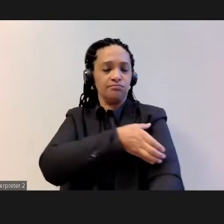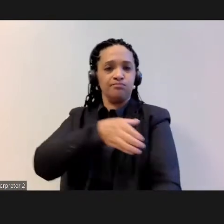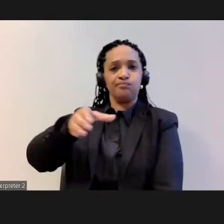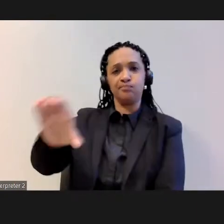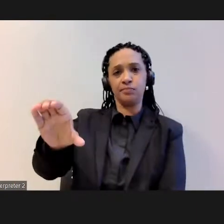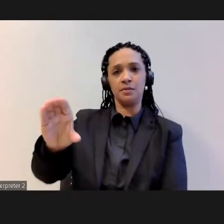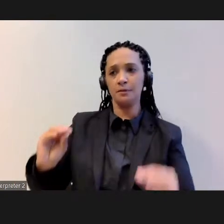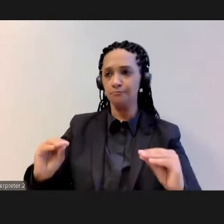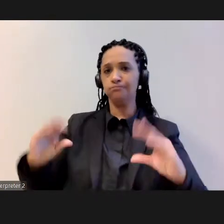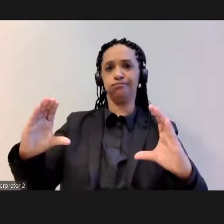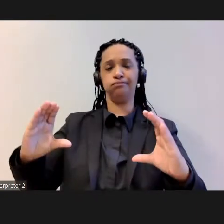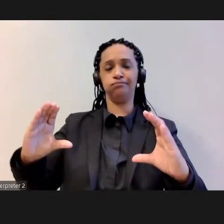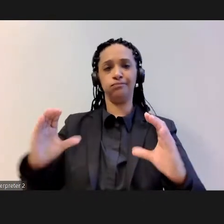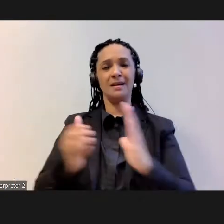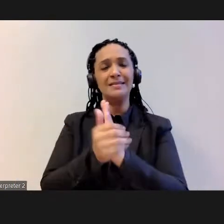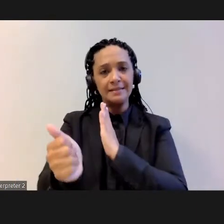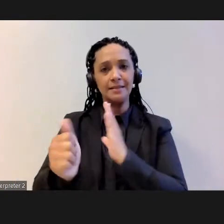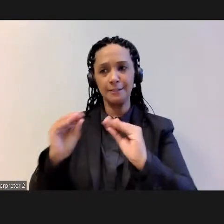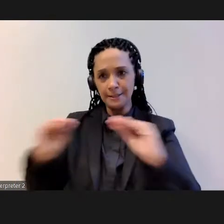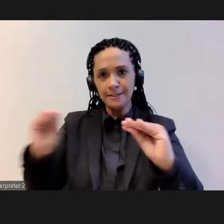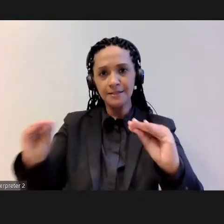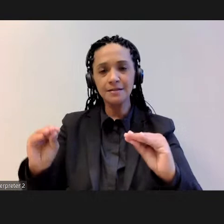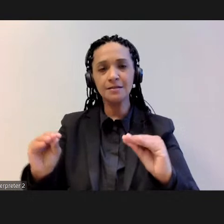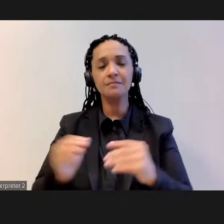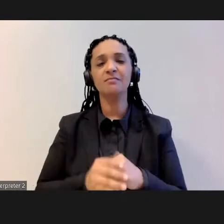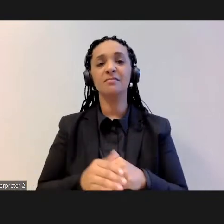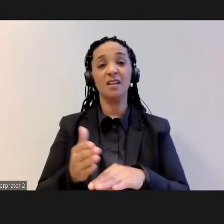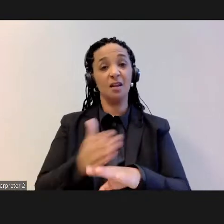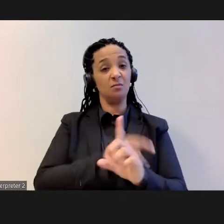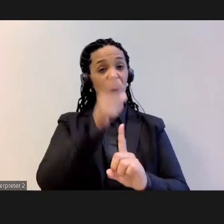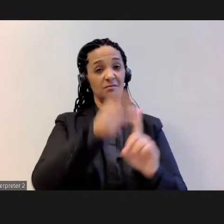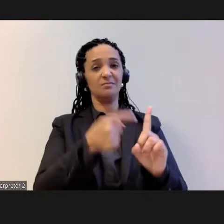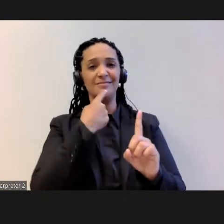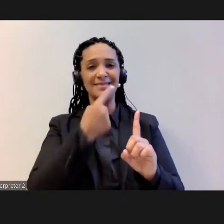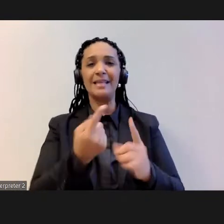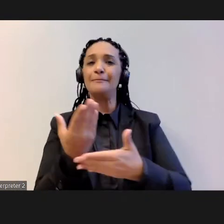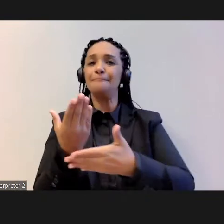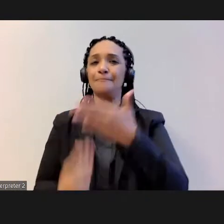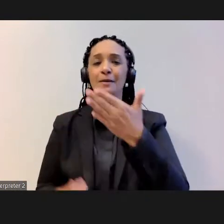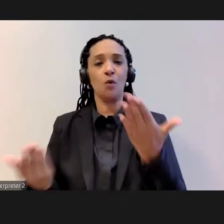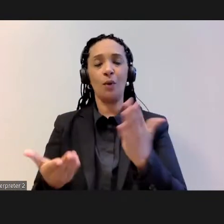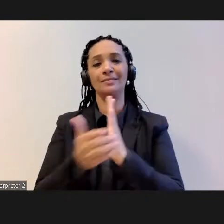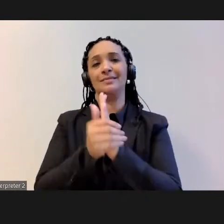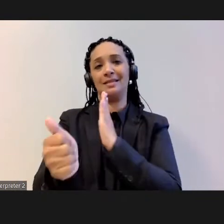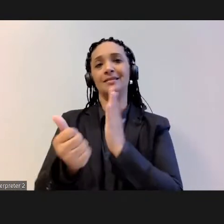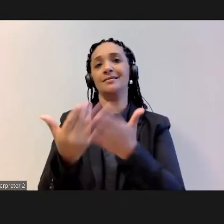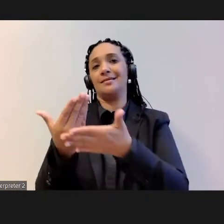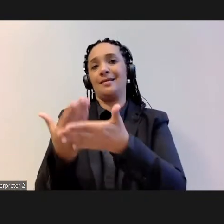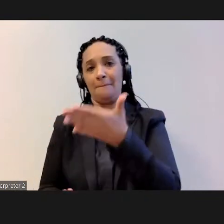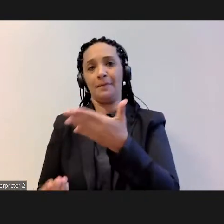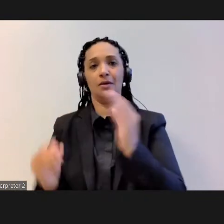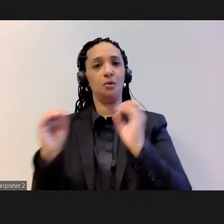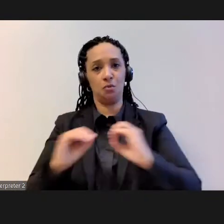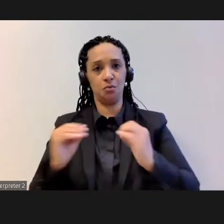previous speaker did mention about the gaps that are there in terms of capacities. So if we